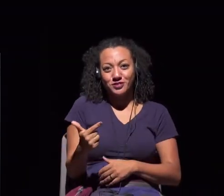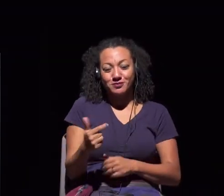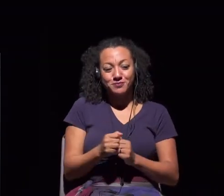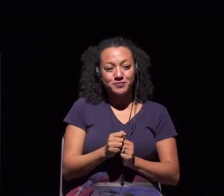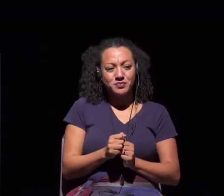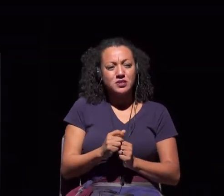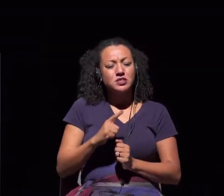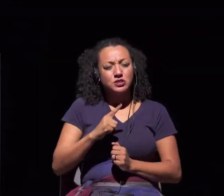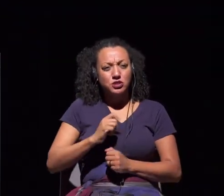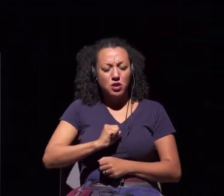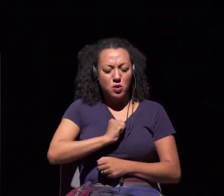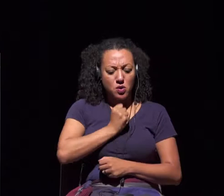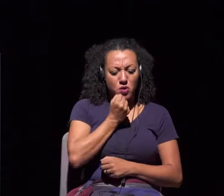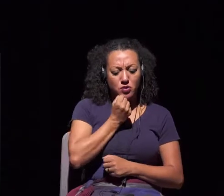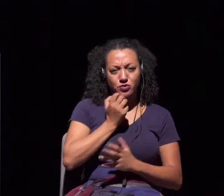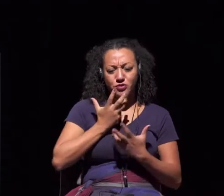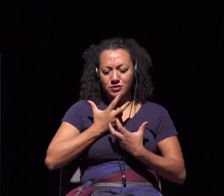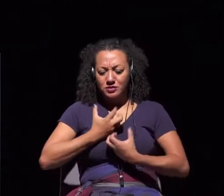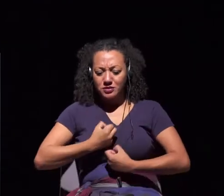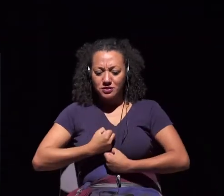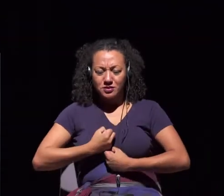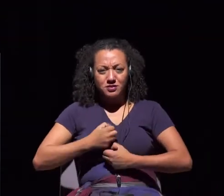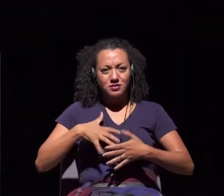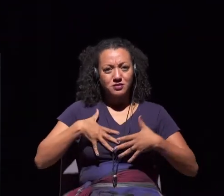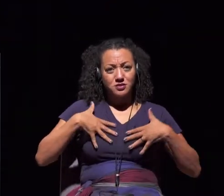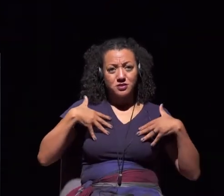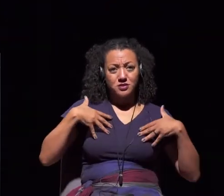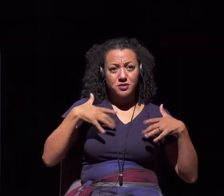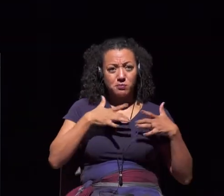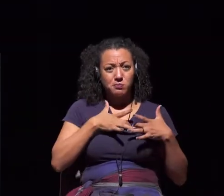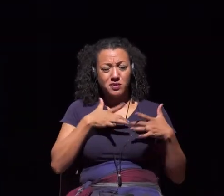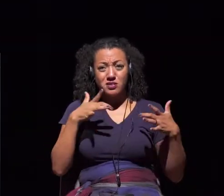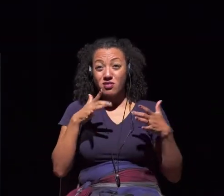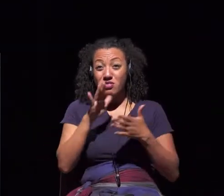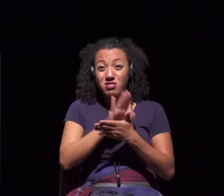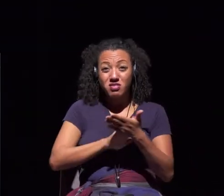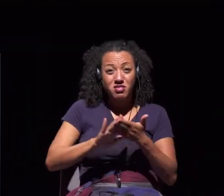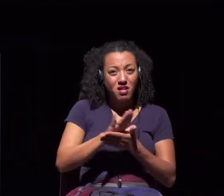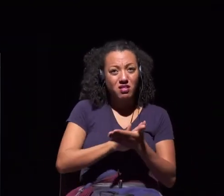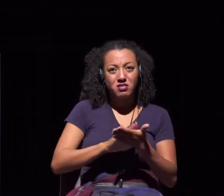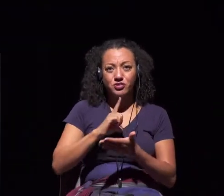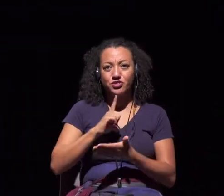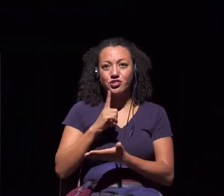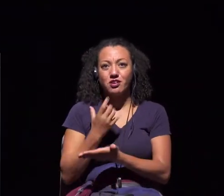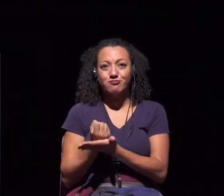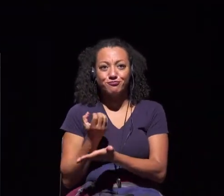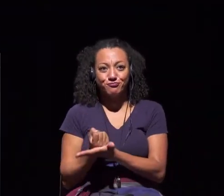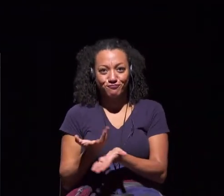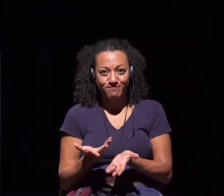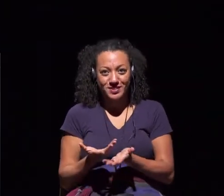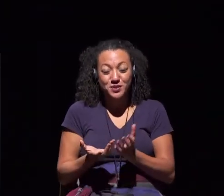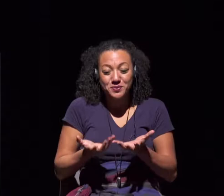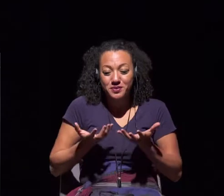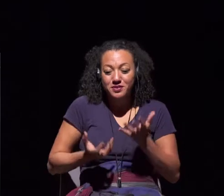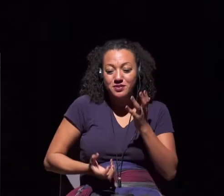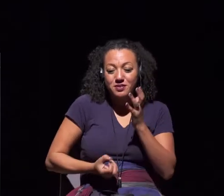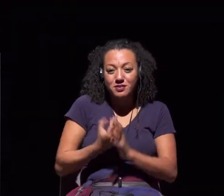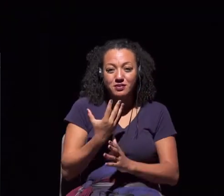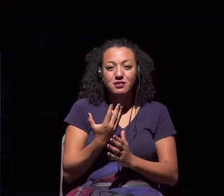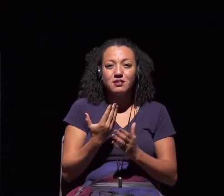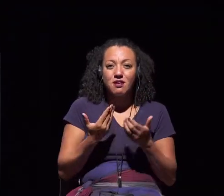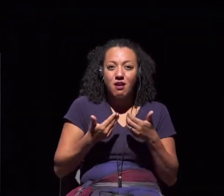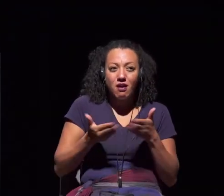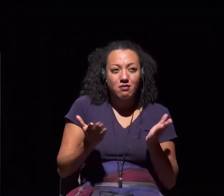the joy, and the passion. And so I wanted to have that conversation between the hardcore journalistic